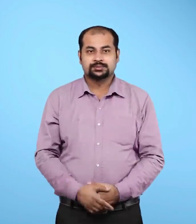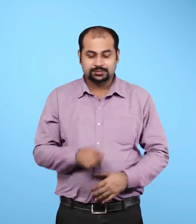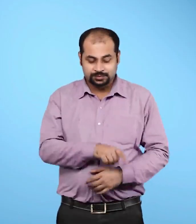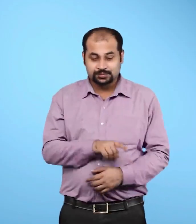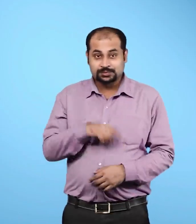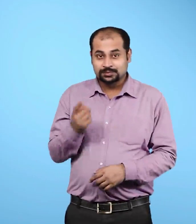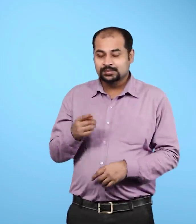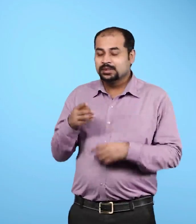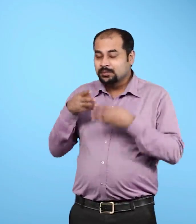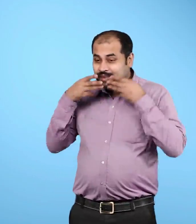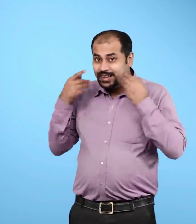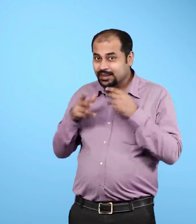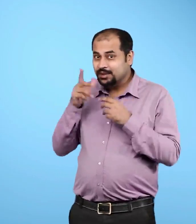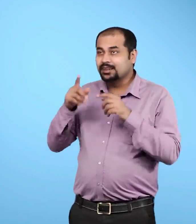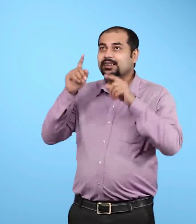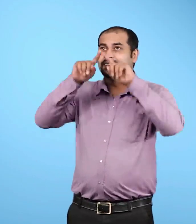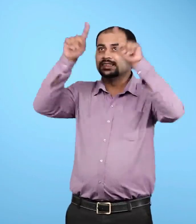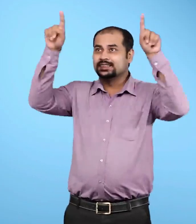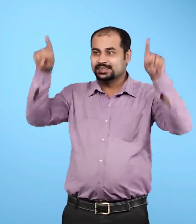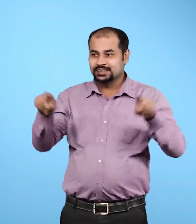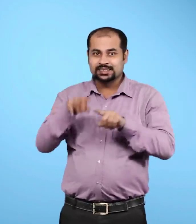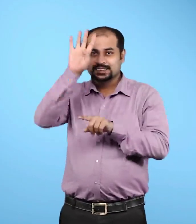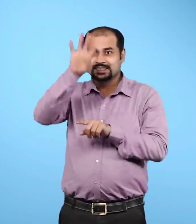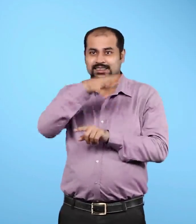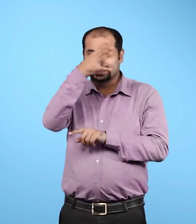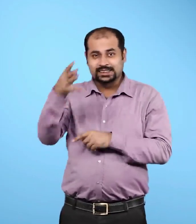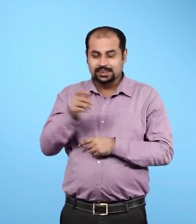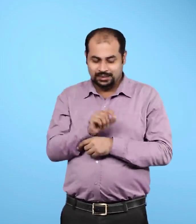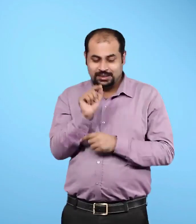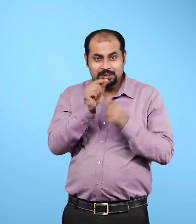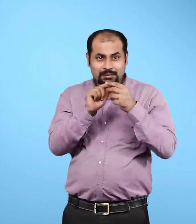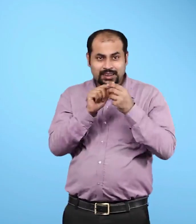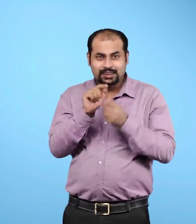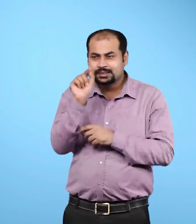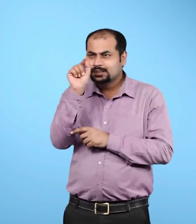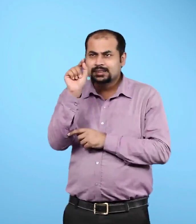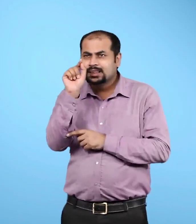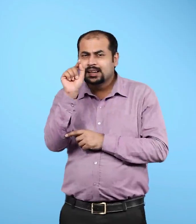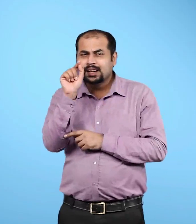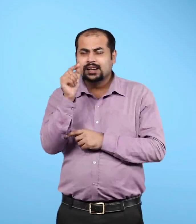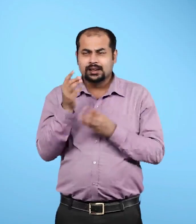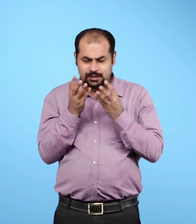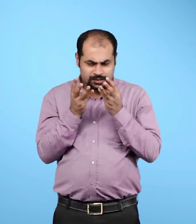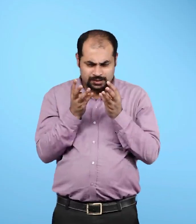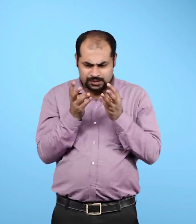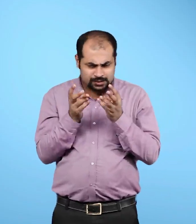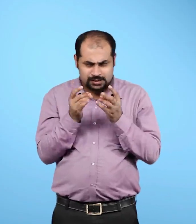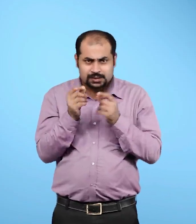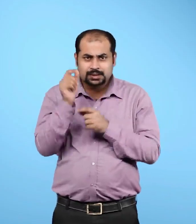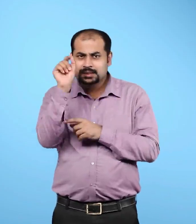Cat 1 is standing near table and is holding a pencil in her right hand. Cat 1 is